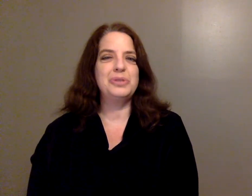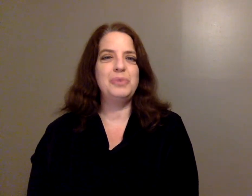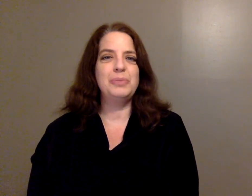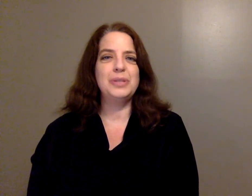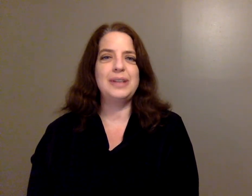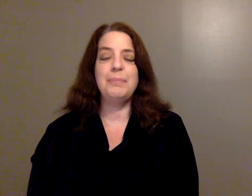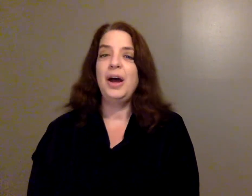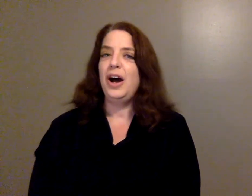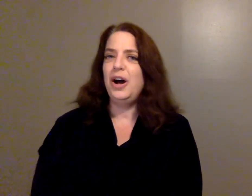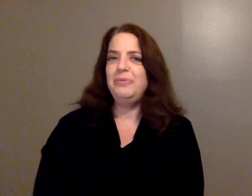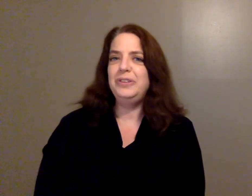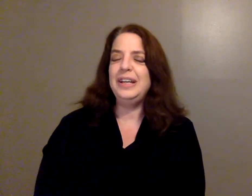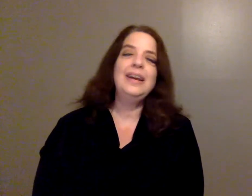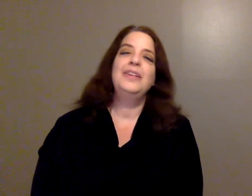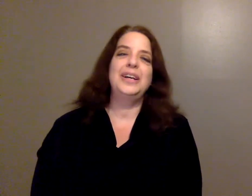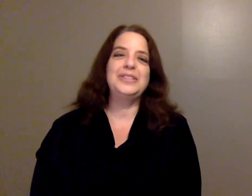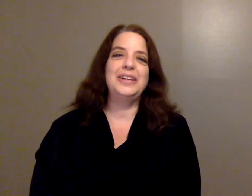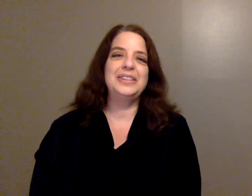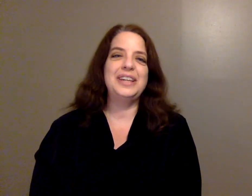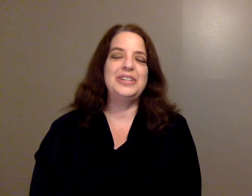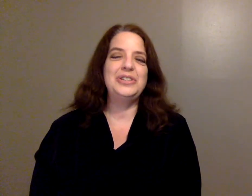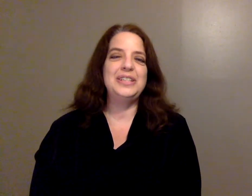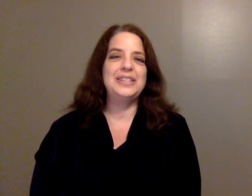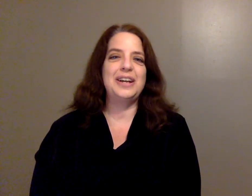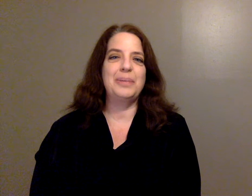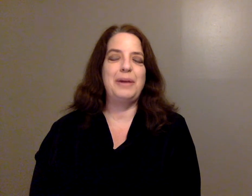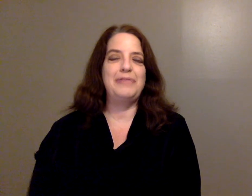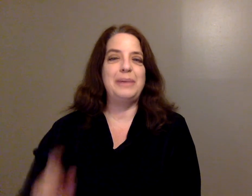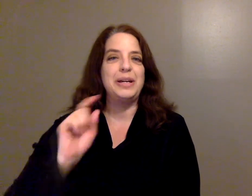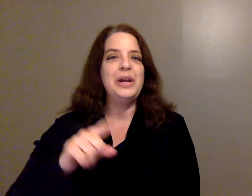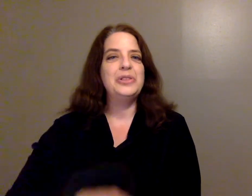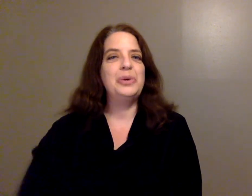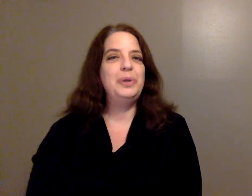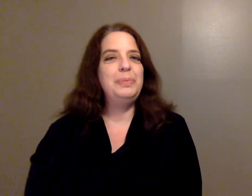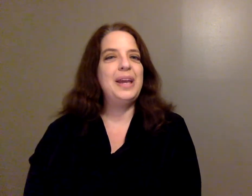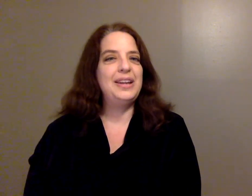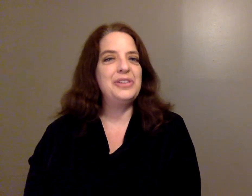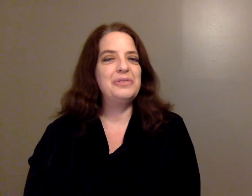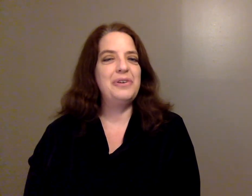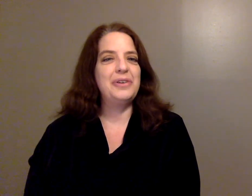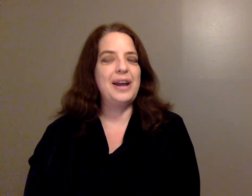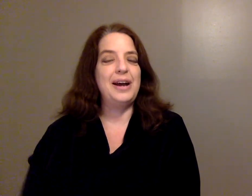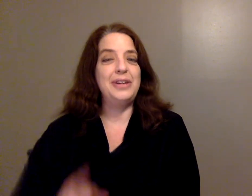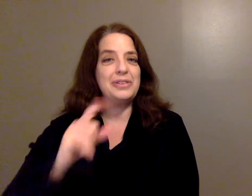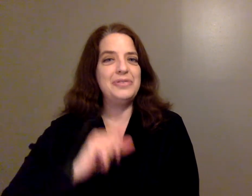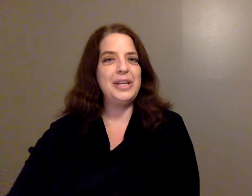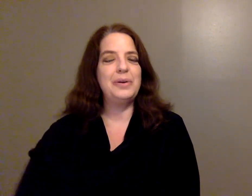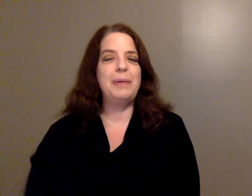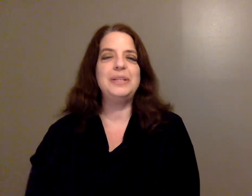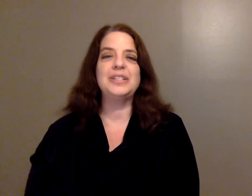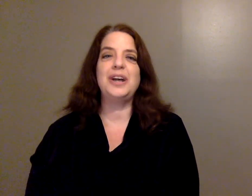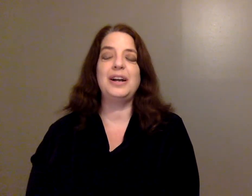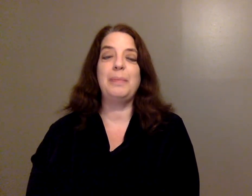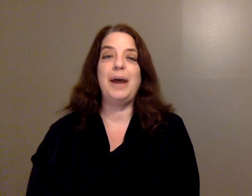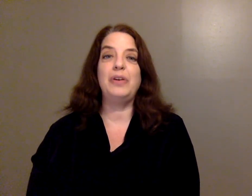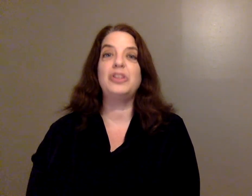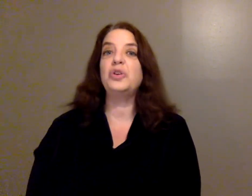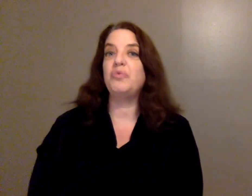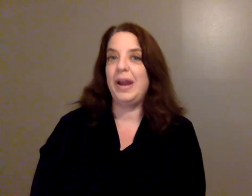one more time. Hopefully, that's all the signs you need to talk about family. There will be another video coming to talk about the grammar